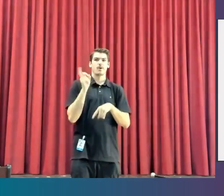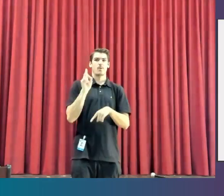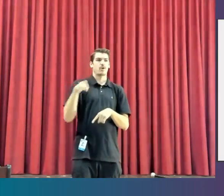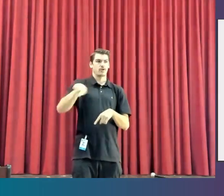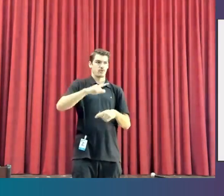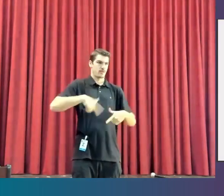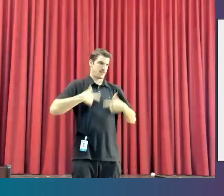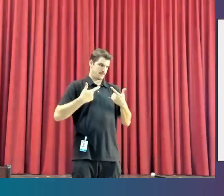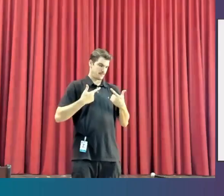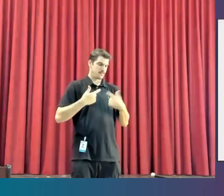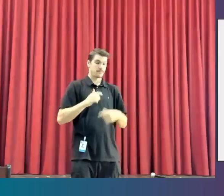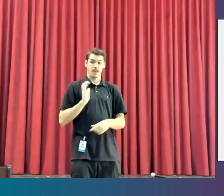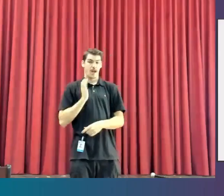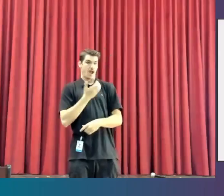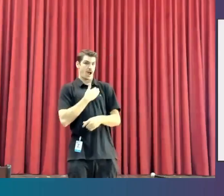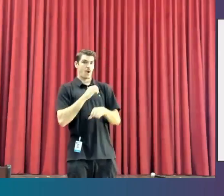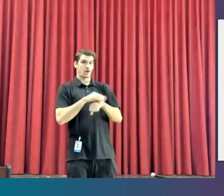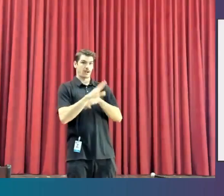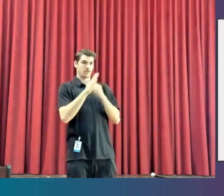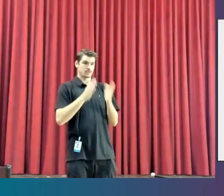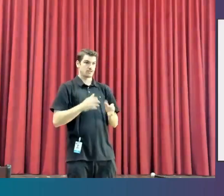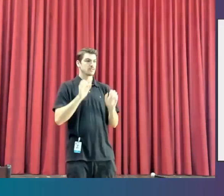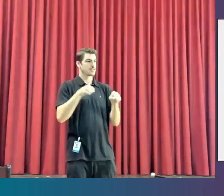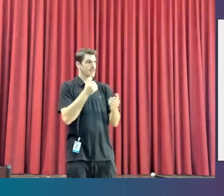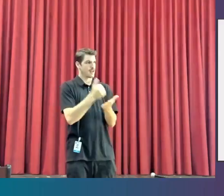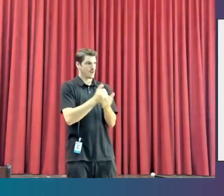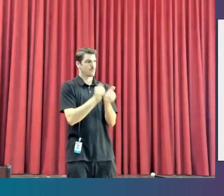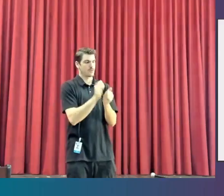our counselors can help you with that process.